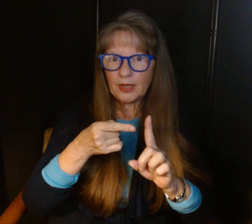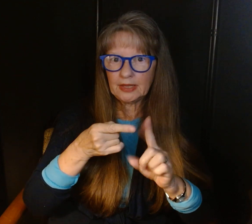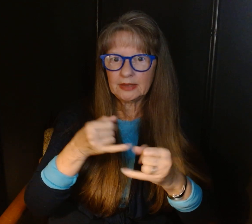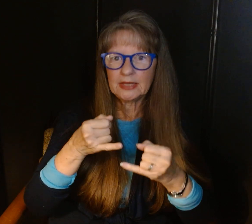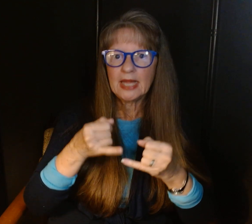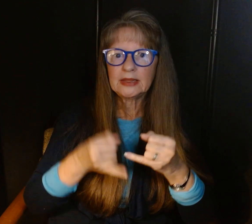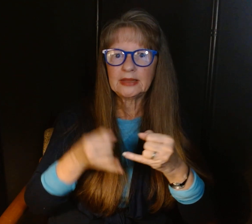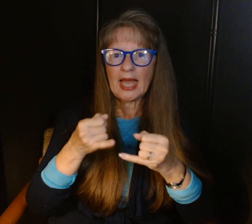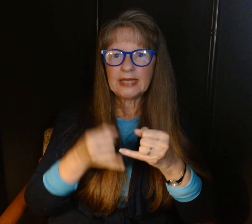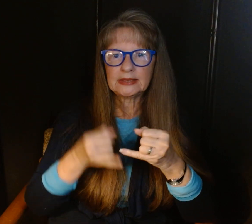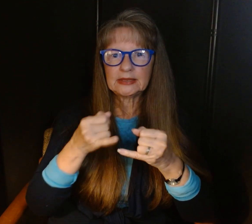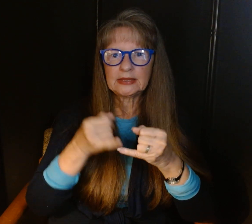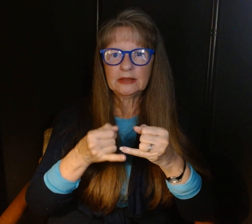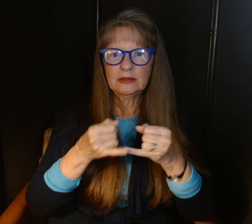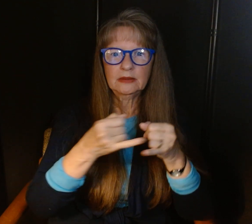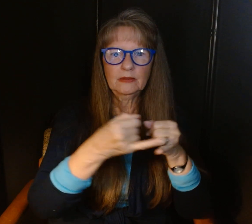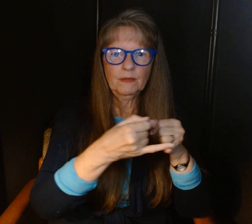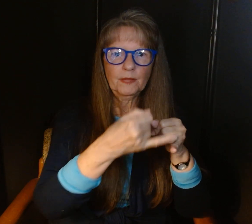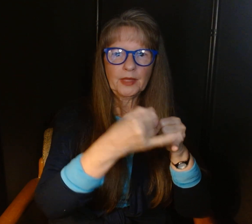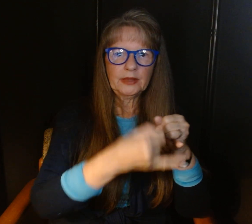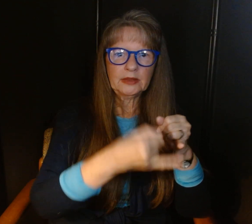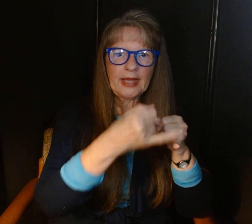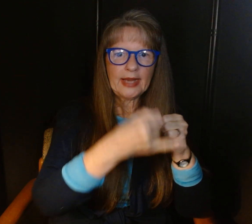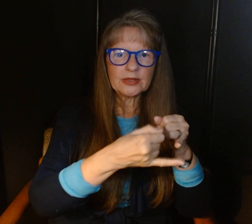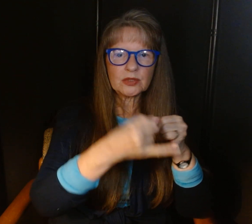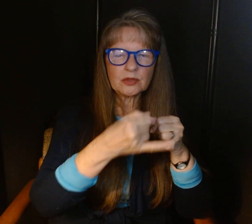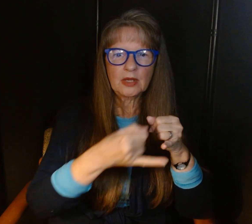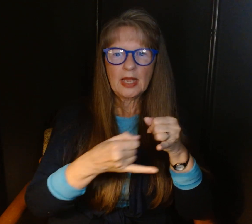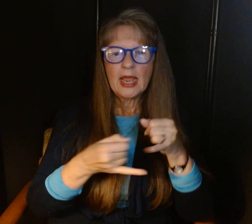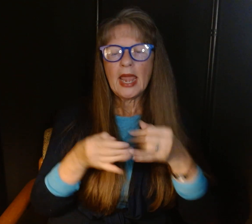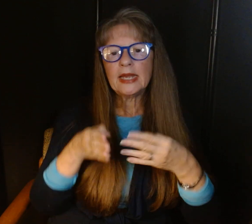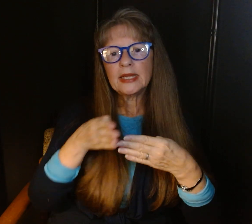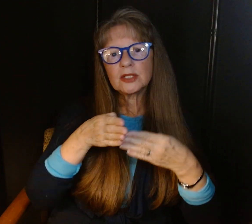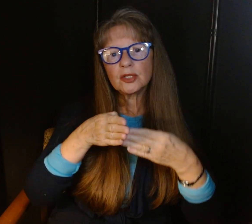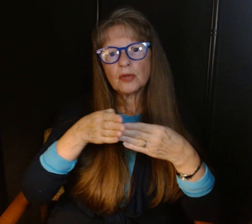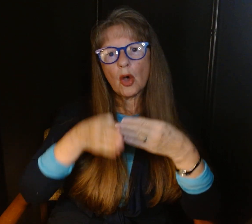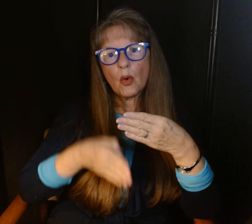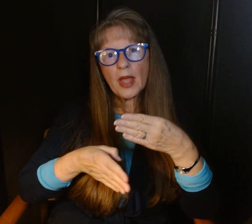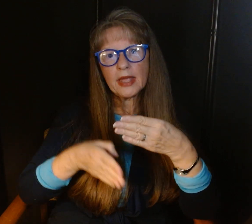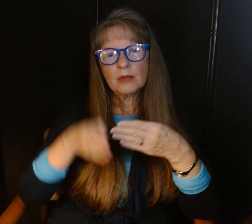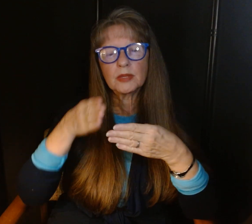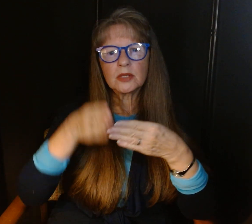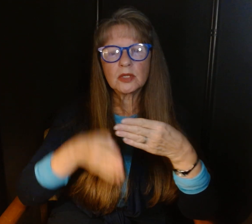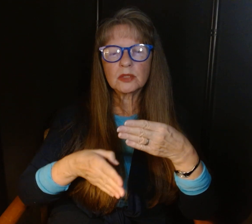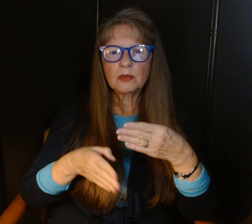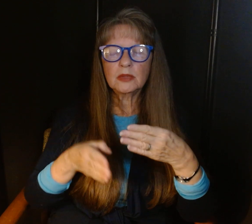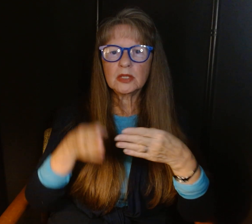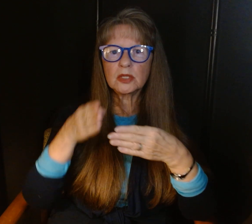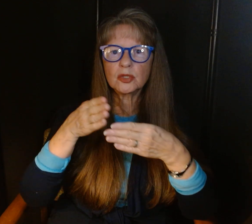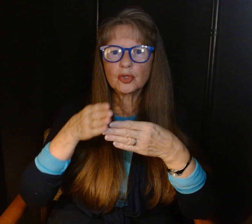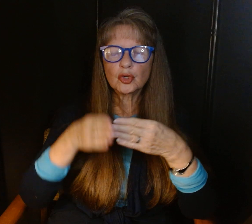is last. Last. And it doesn't do the whole hand because this is